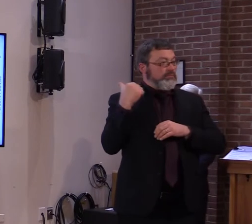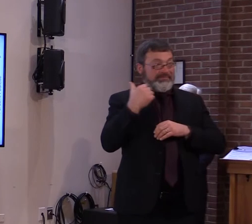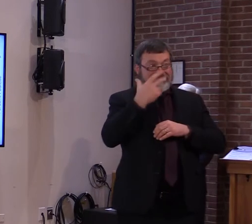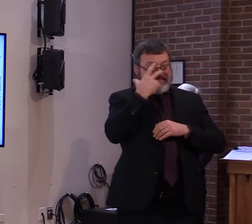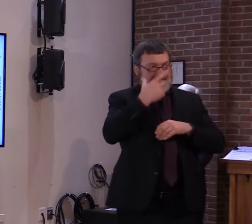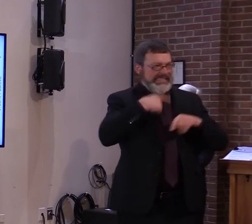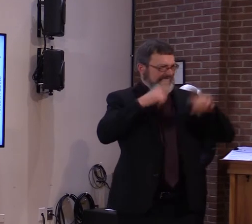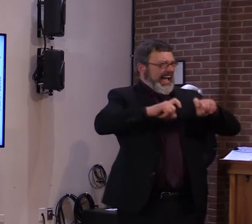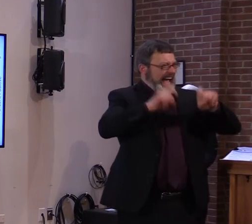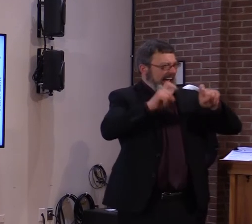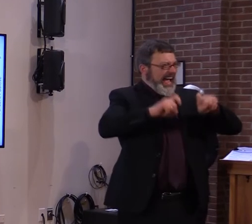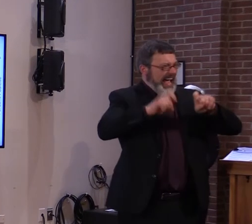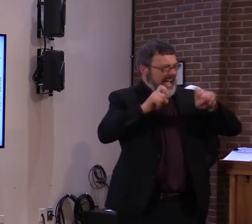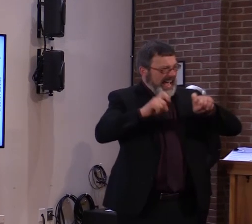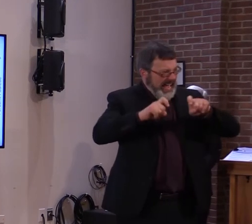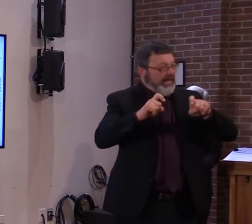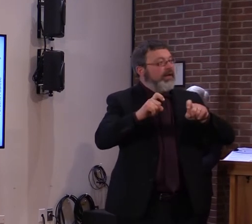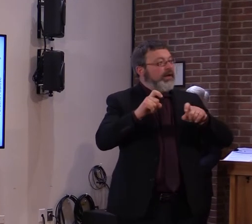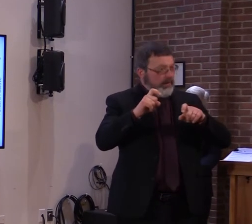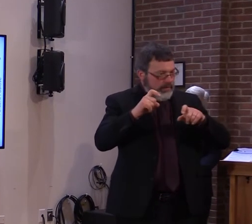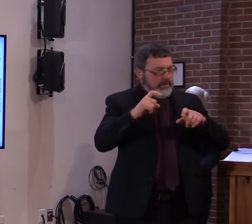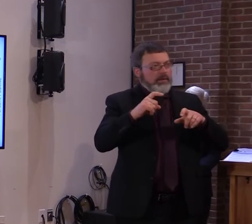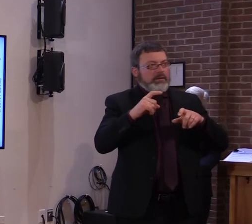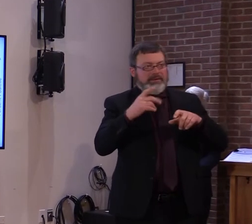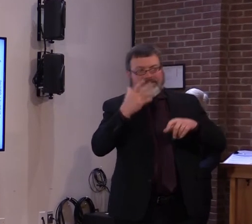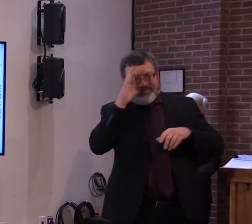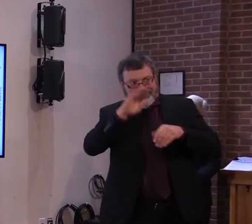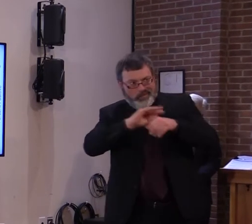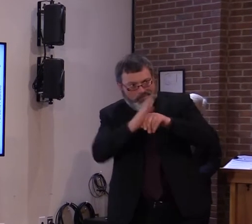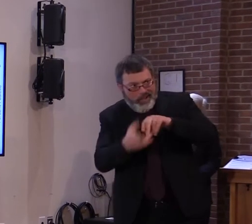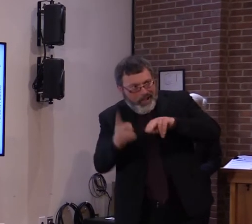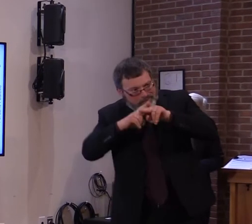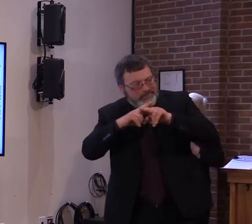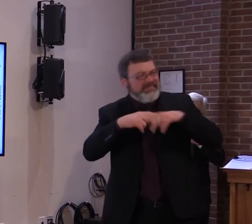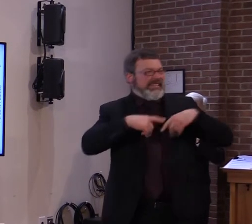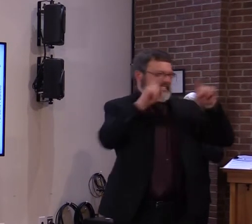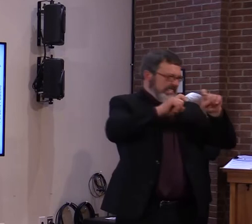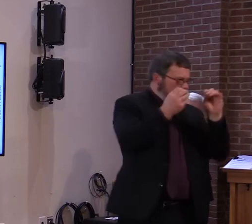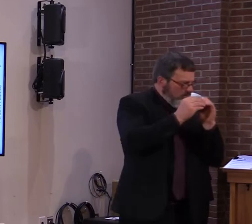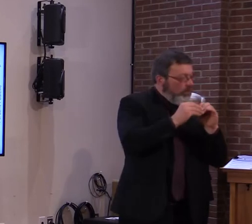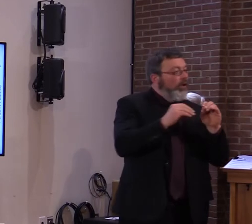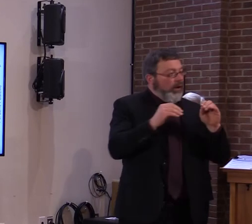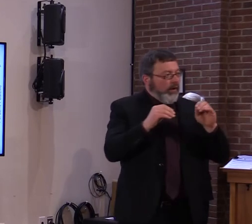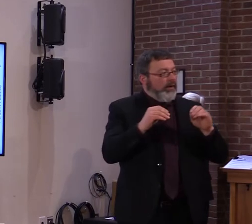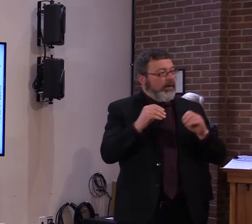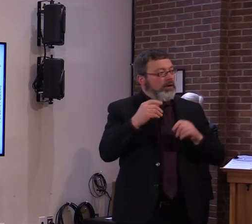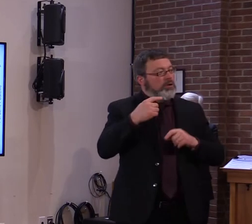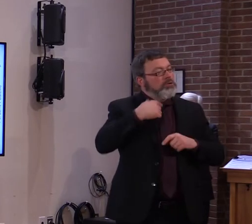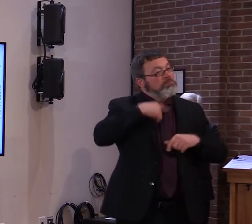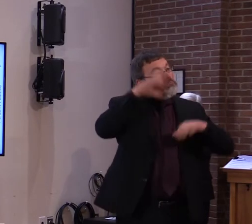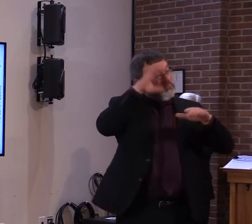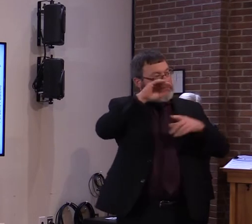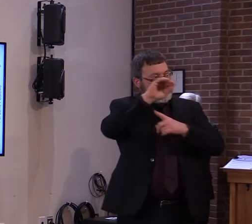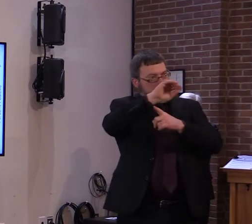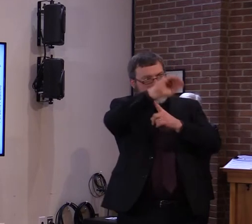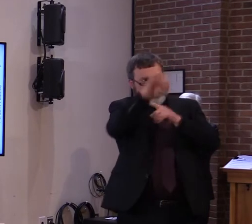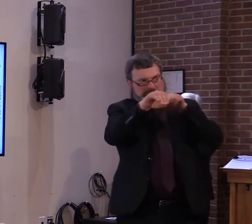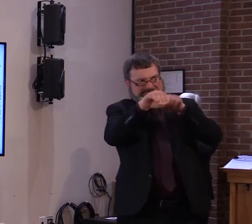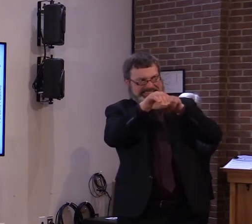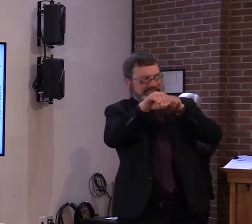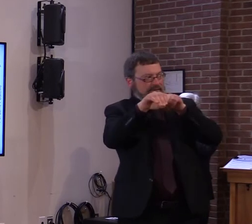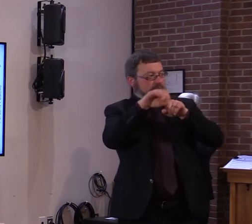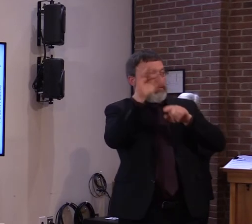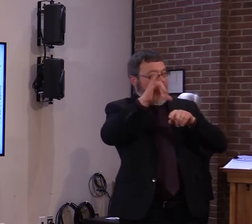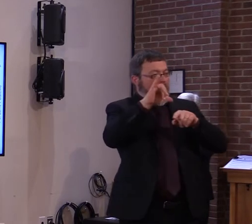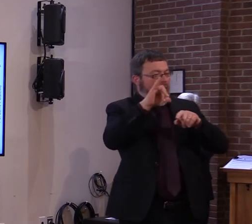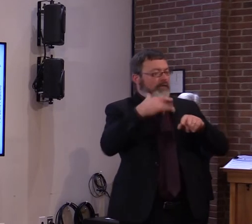abundance, but our percent positivity rate will go higher as there are more cases. So